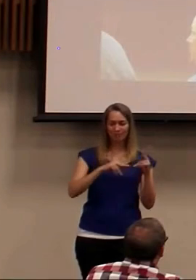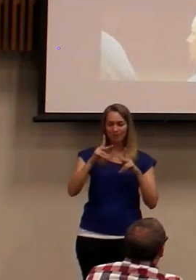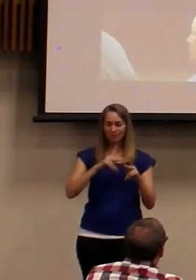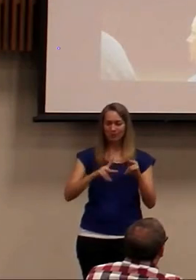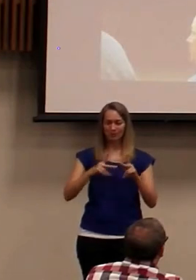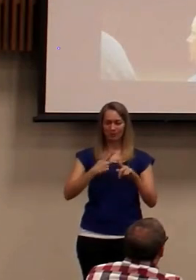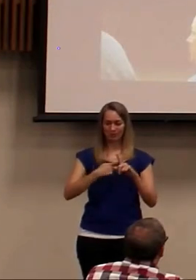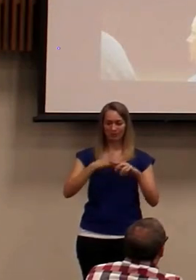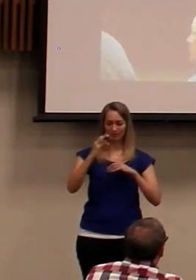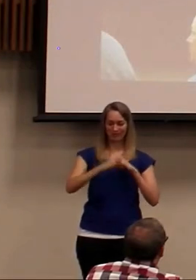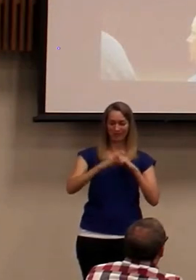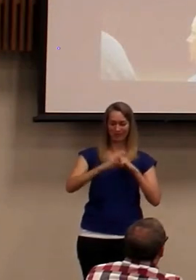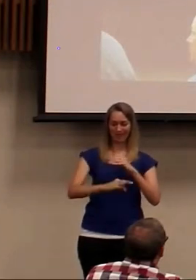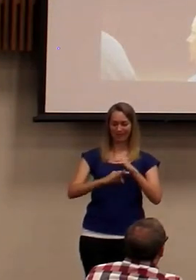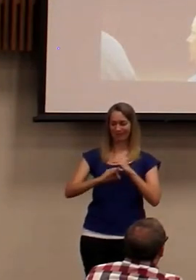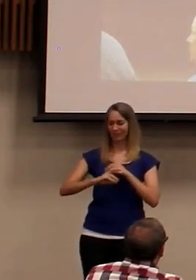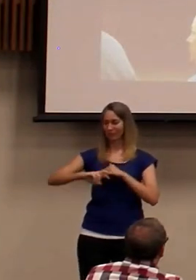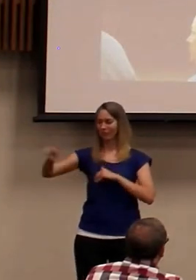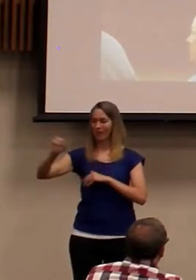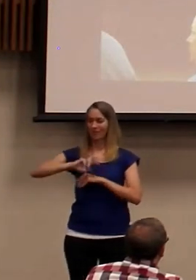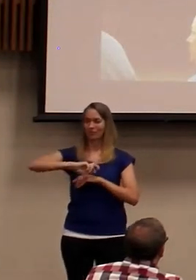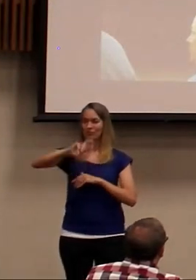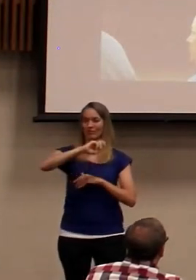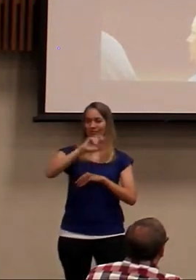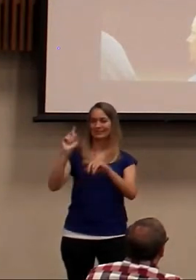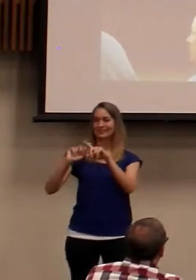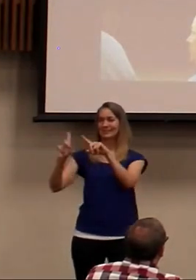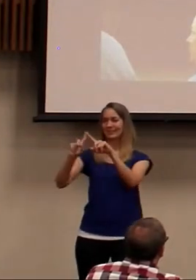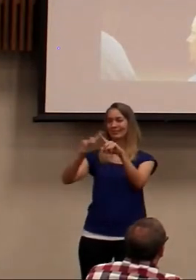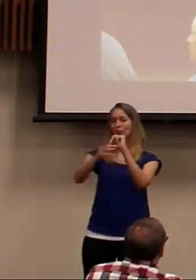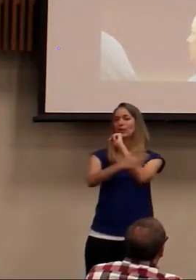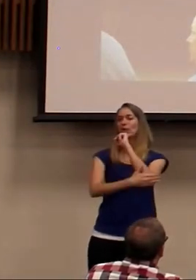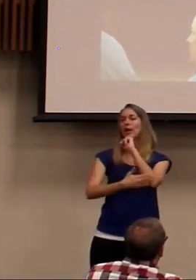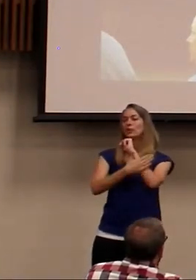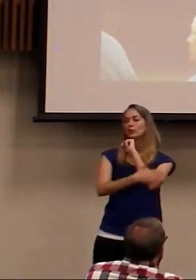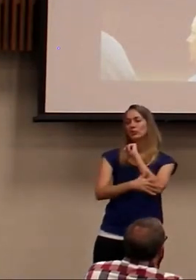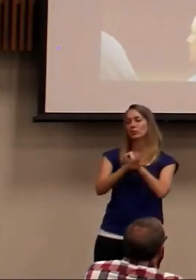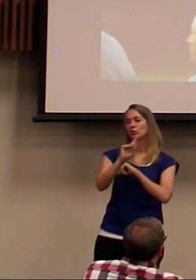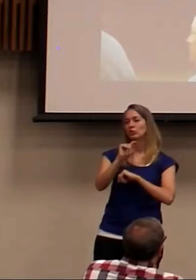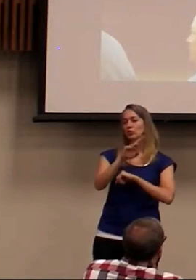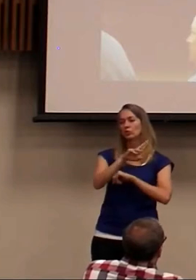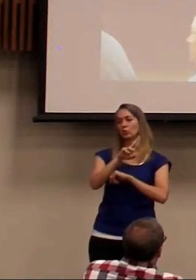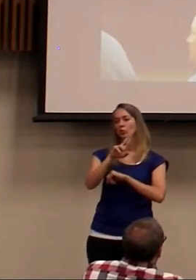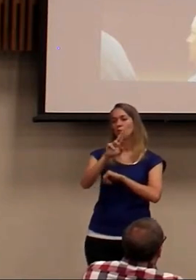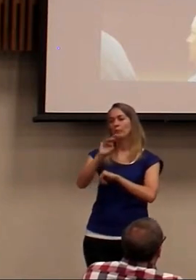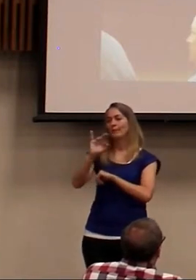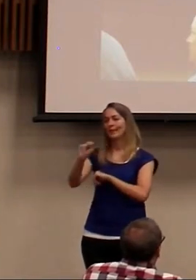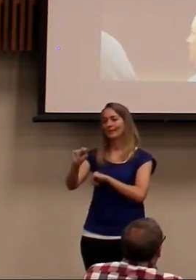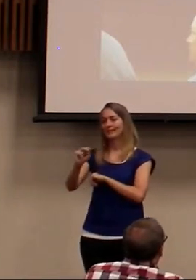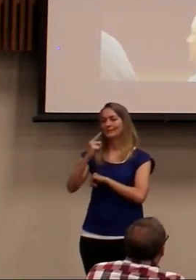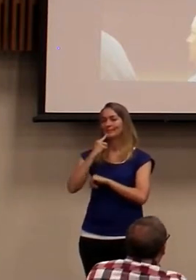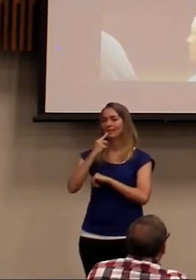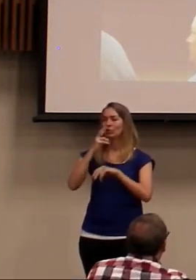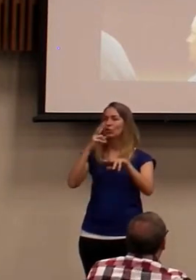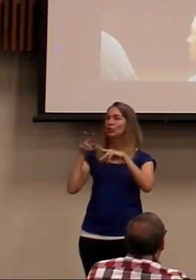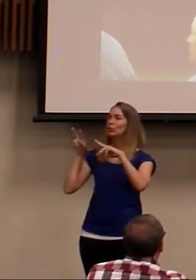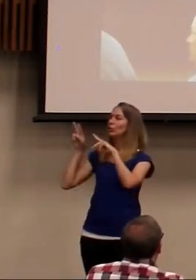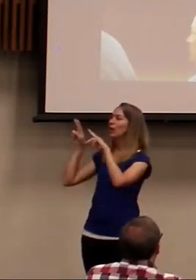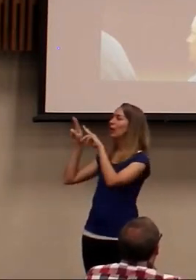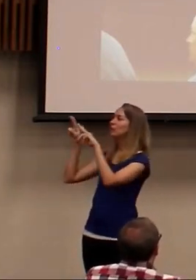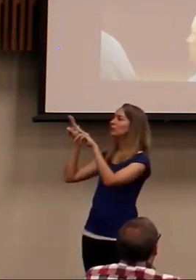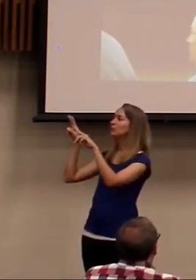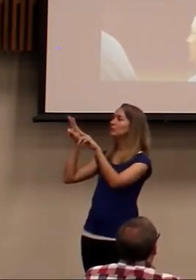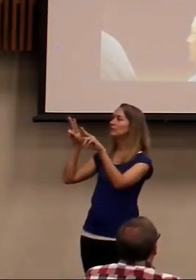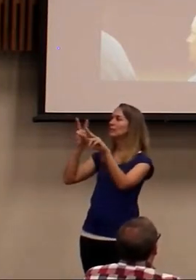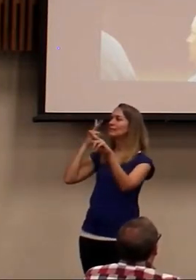And Truman Scott, who was the dean of the school at the time, said, "Look around and see if one calls out to you."